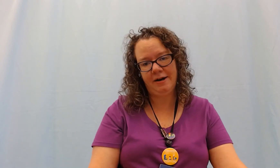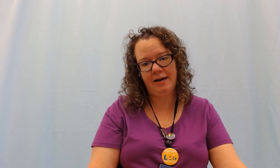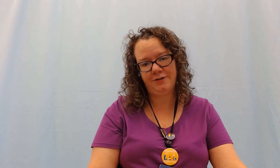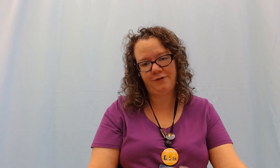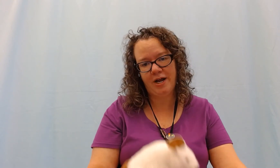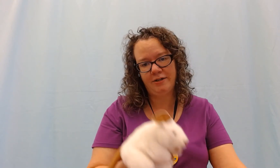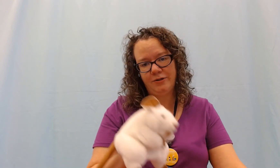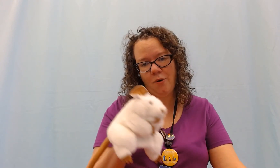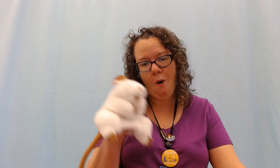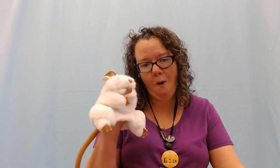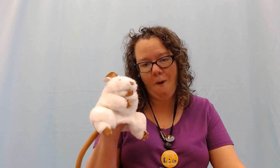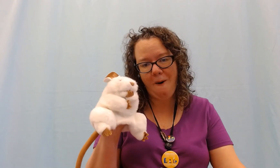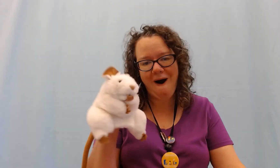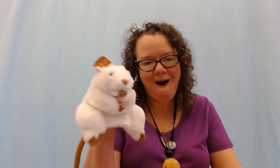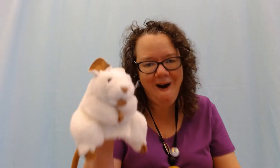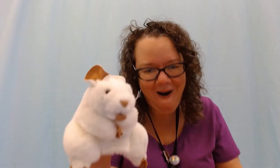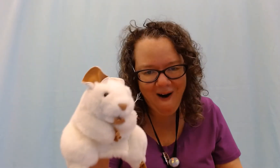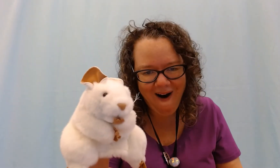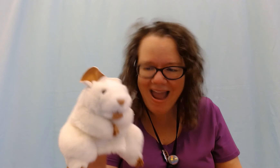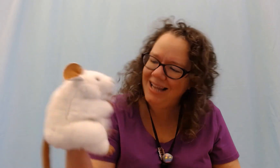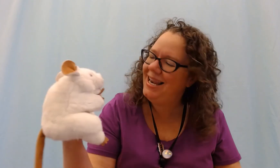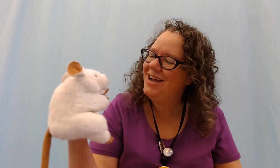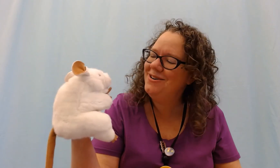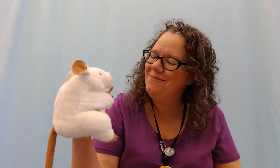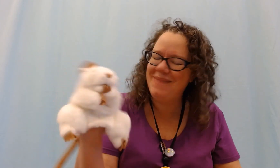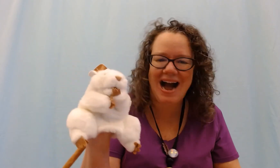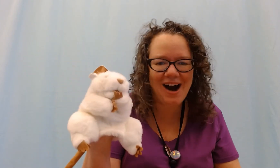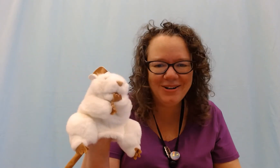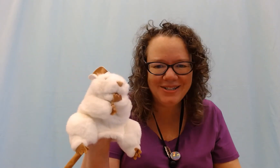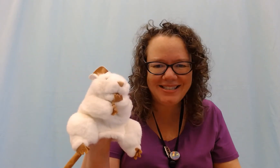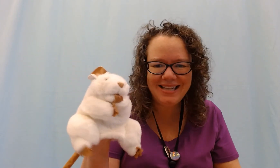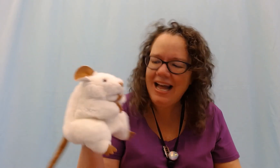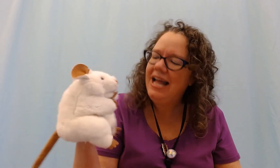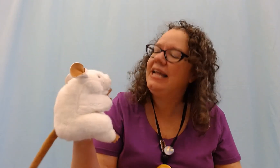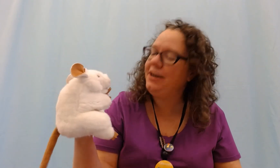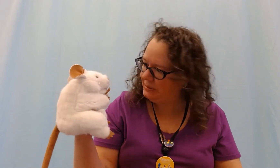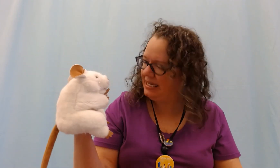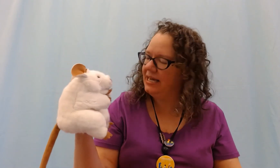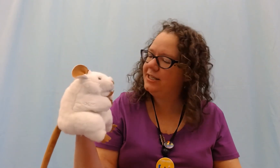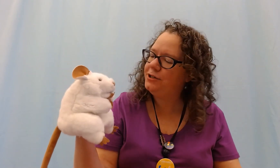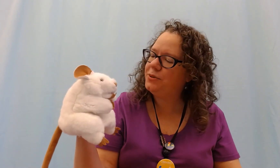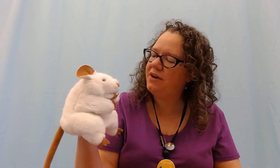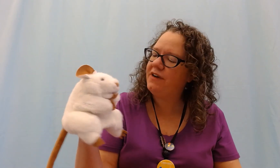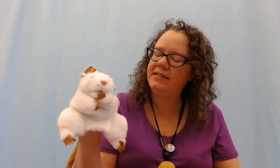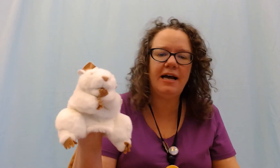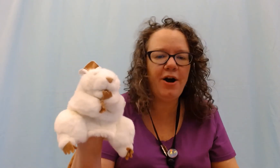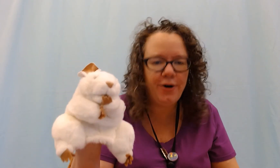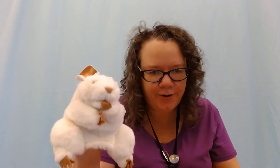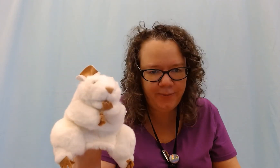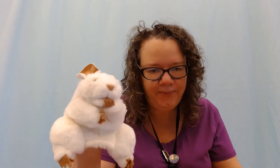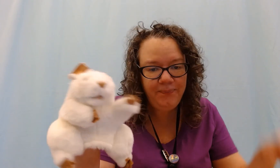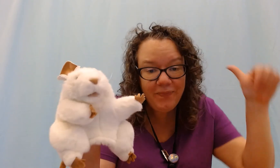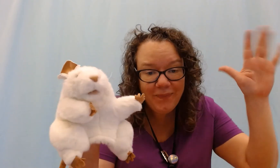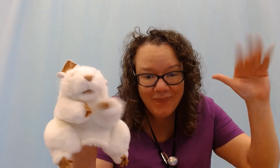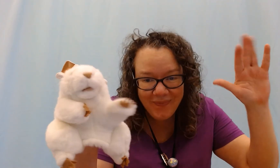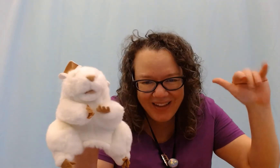has her friend. Hello, Mouse! Can you say hello to our friends at home?